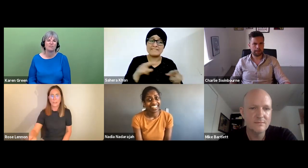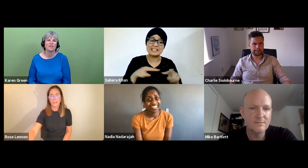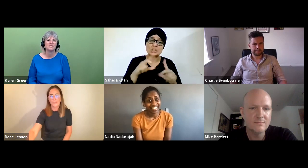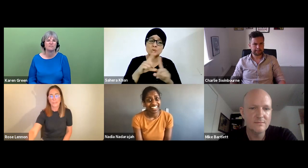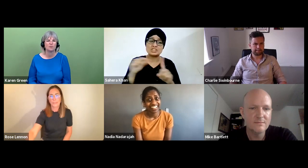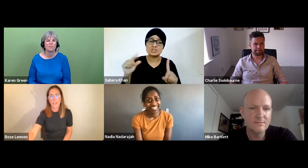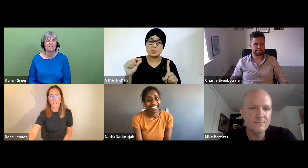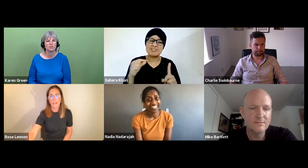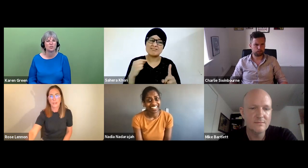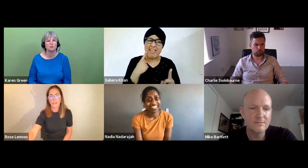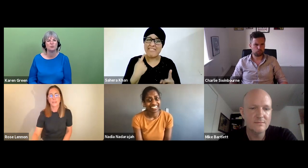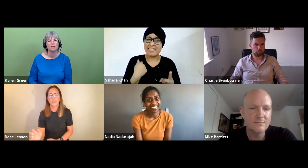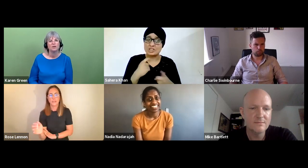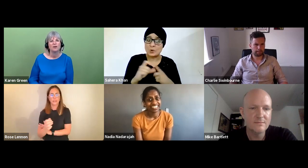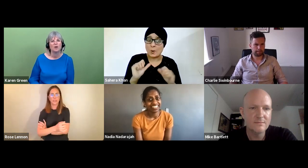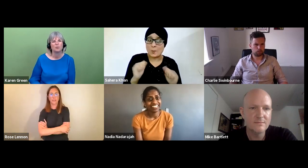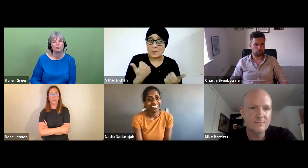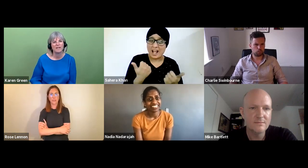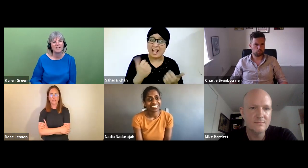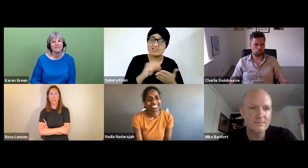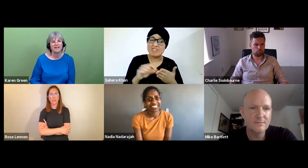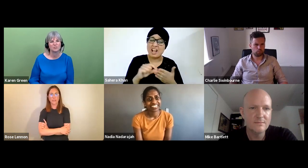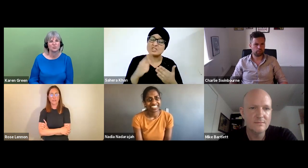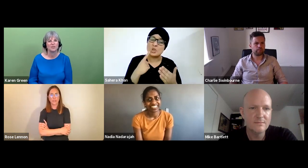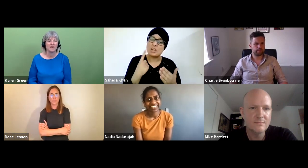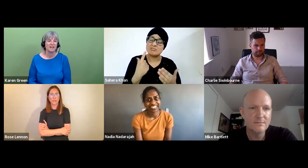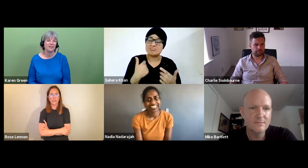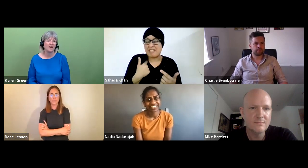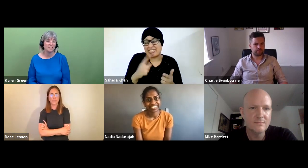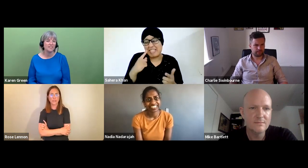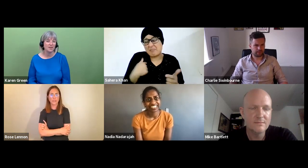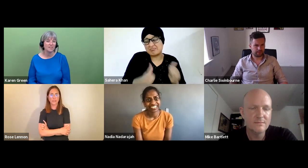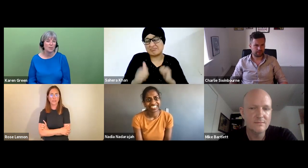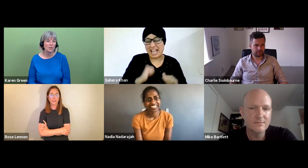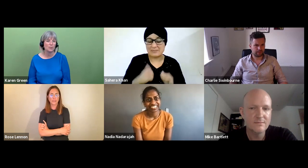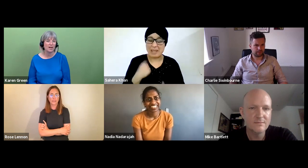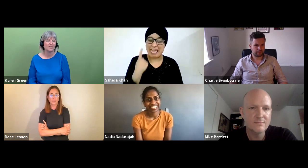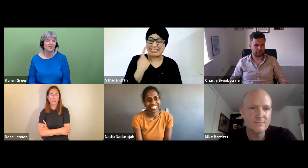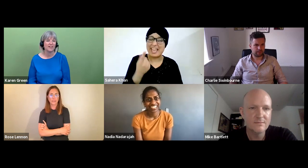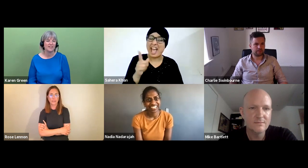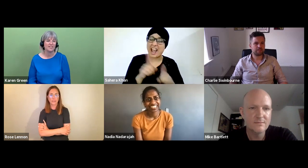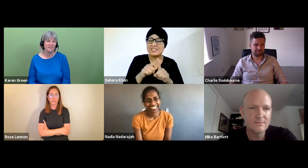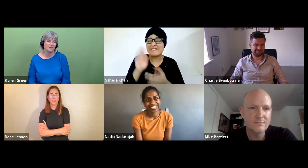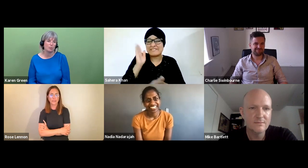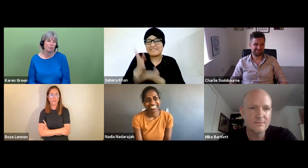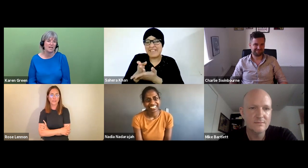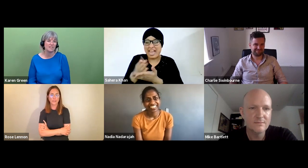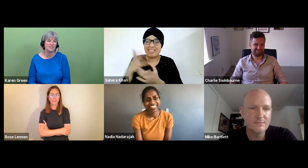funding from that to create that story. And I think that went well. And I think probably they're the things